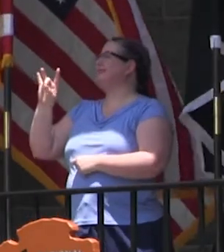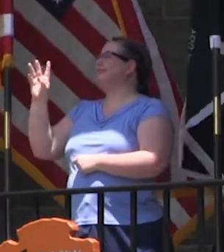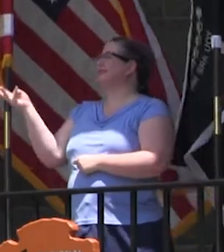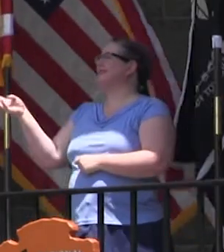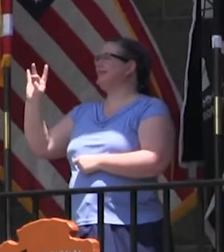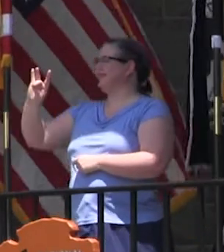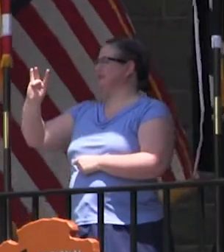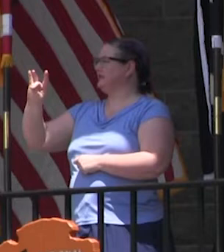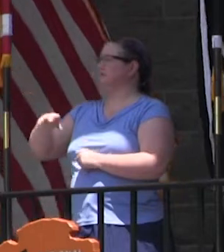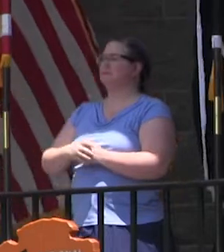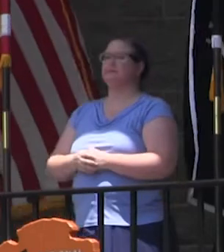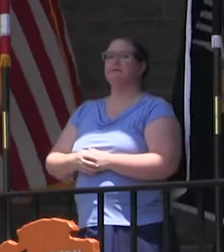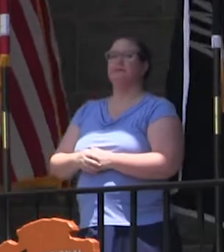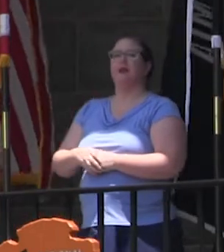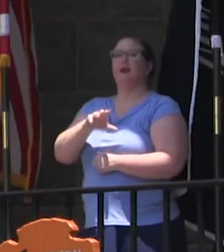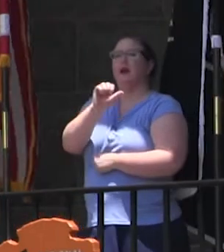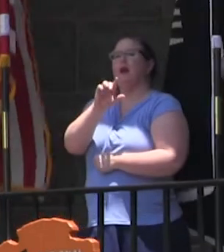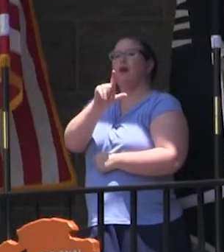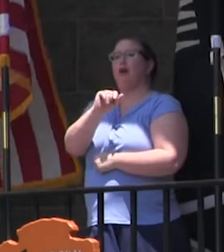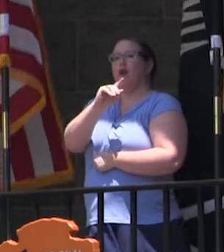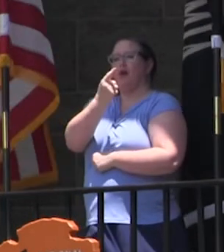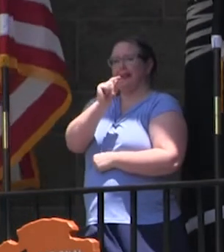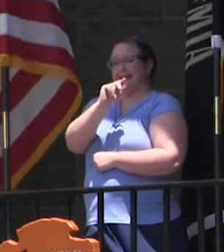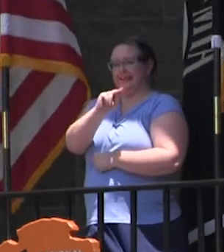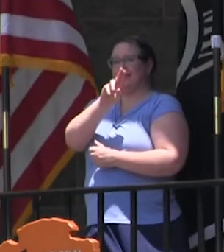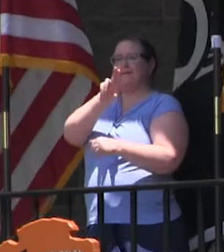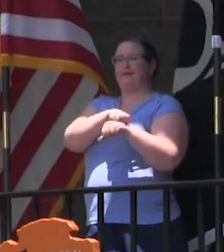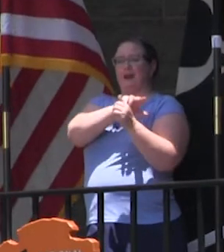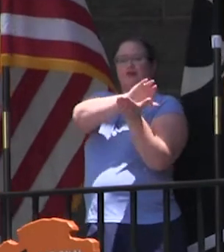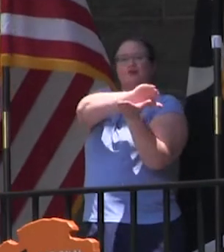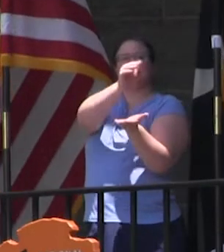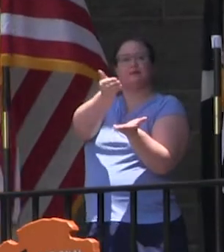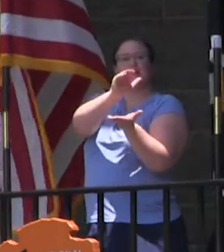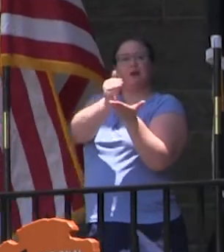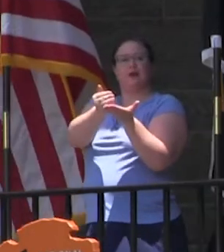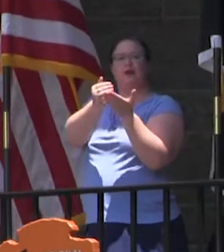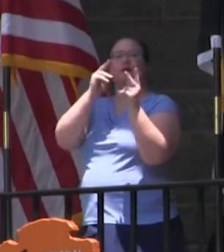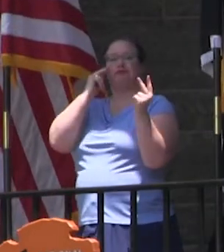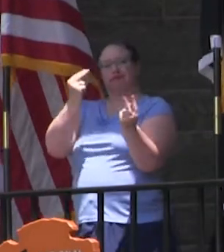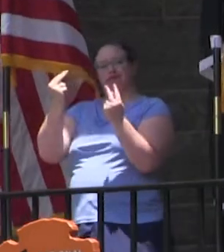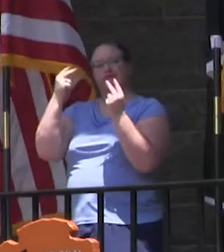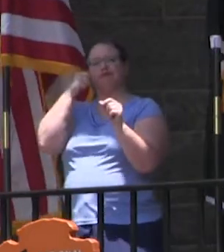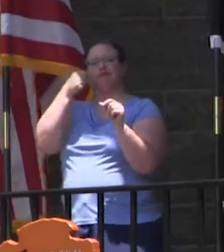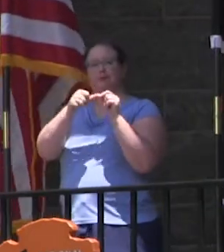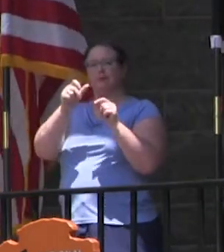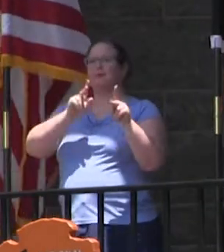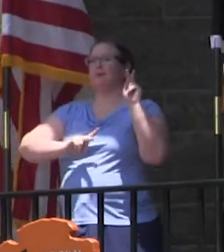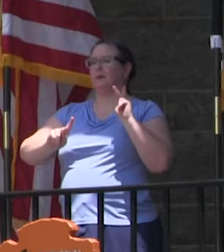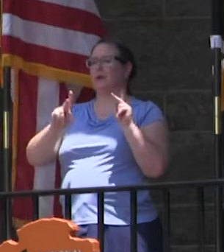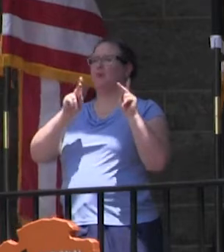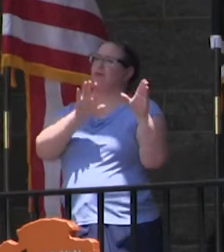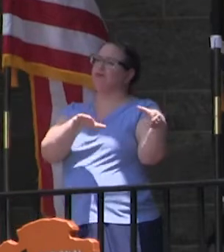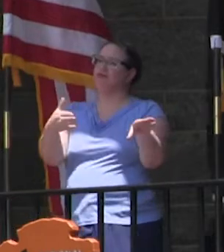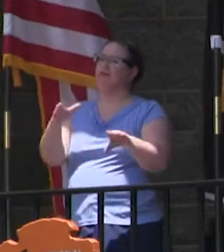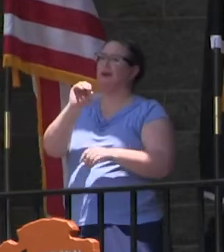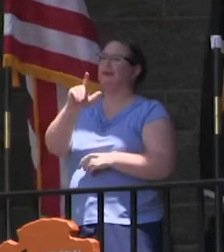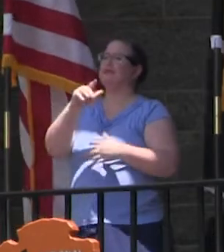1868, at Arlington National Cemetery to commemorate those who died in the Civil War.